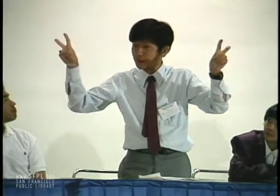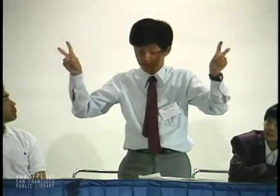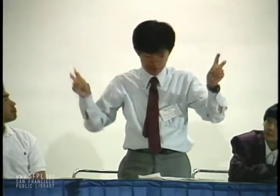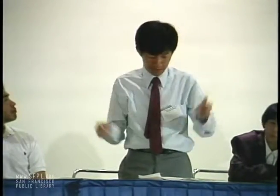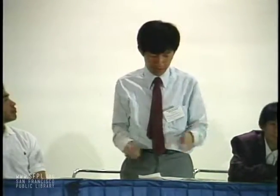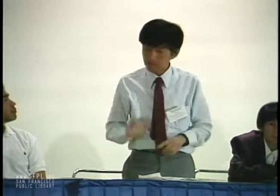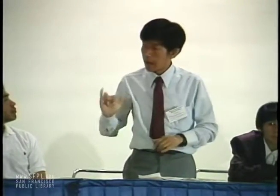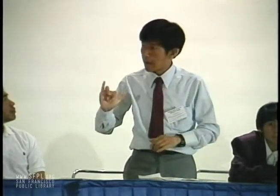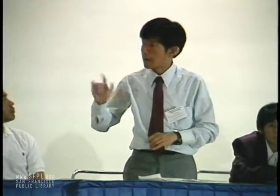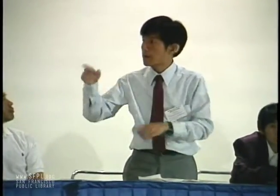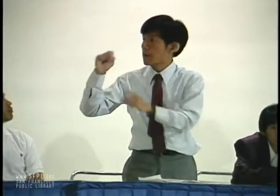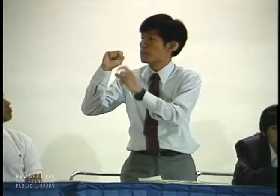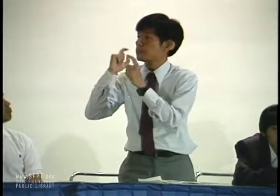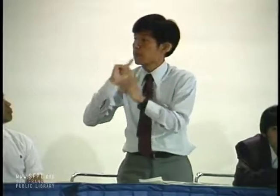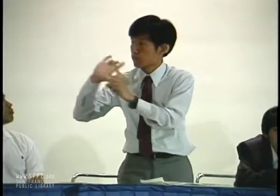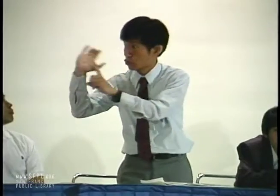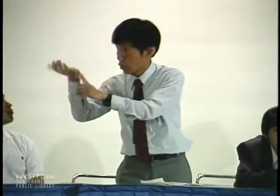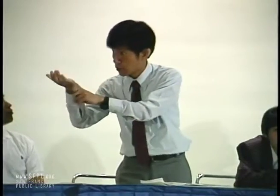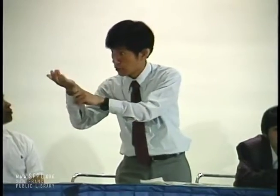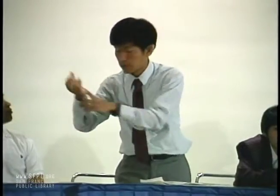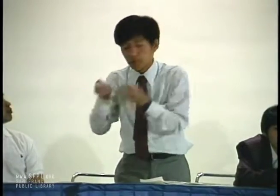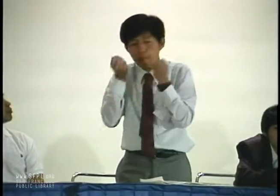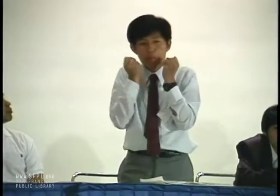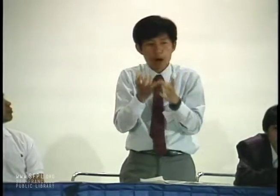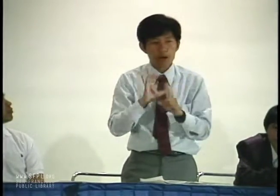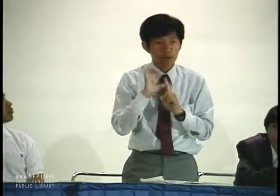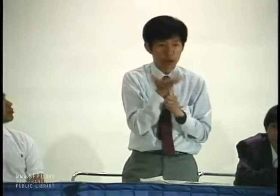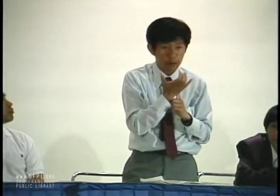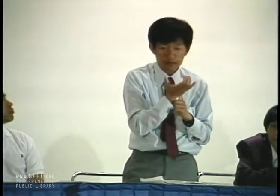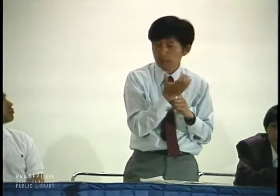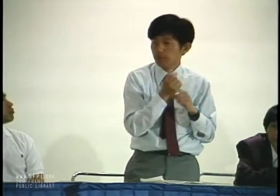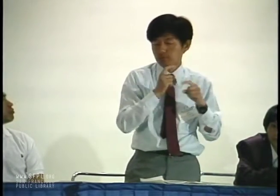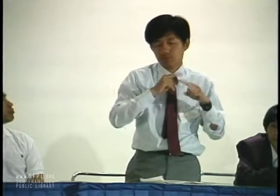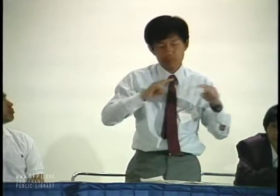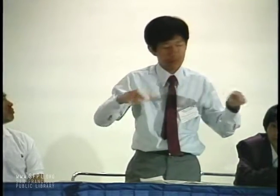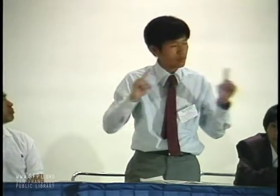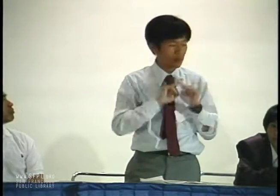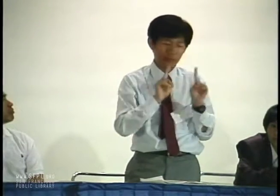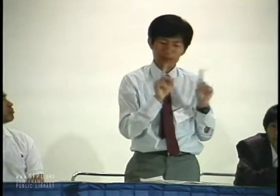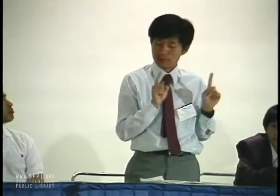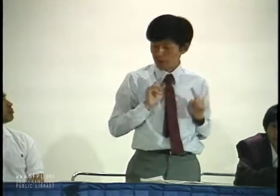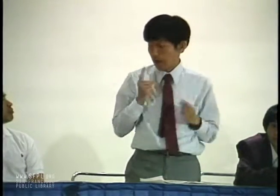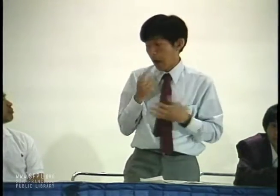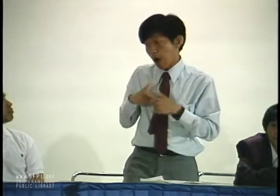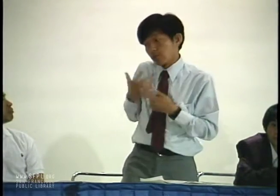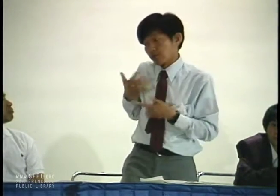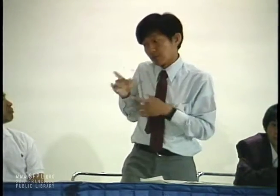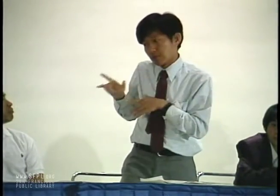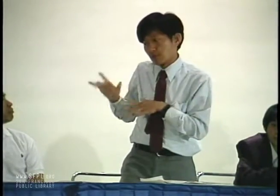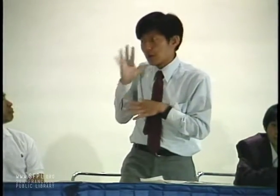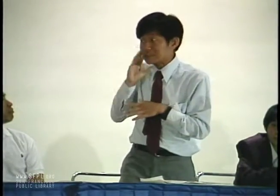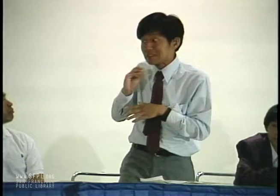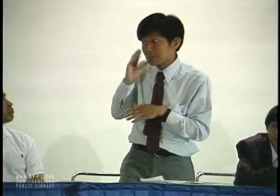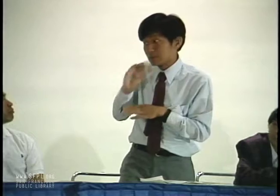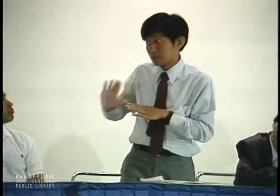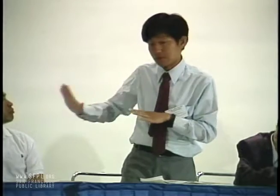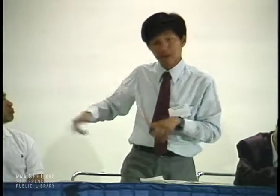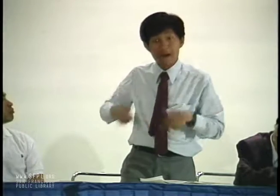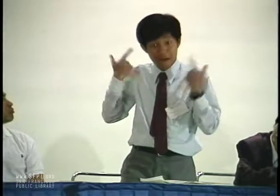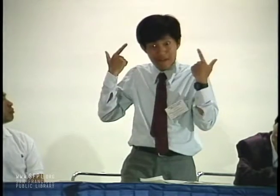People needing to know about a variety of issues important to the deaf community. As Lon talked about deaf culture, we're talking about different ethnic cultures. I'm not sure how you